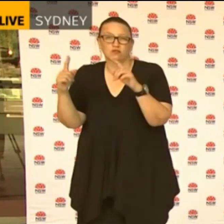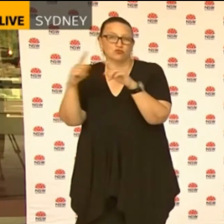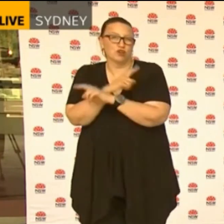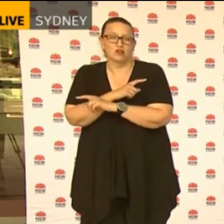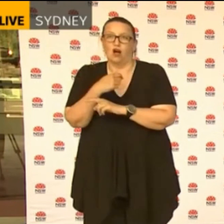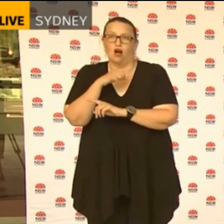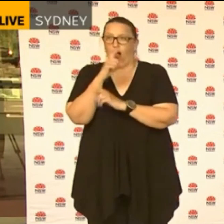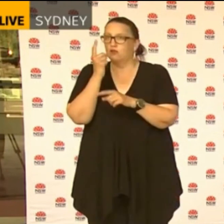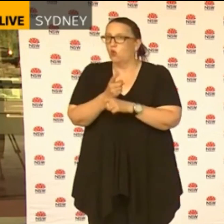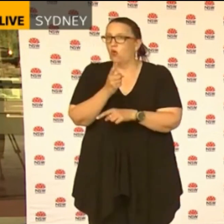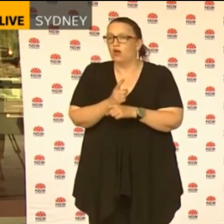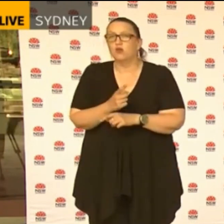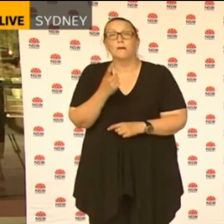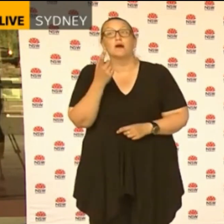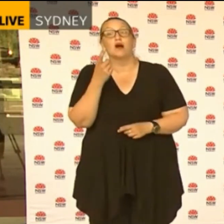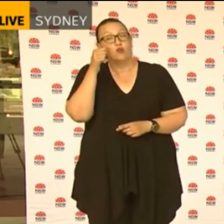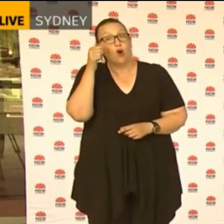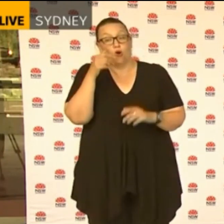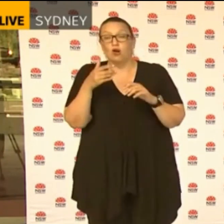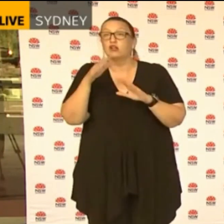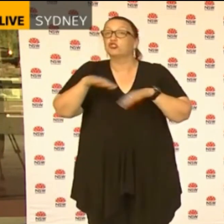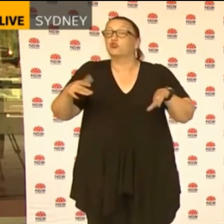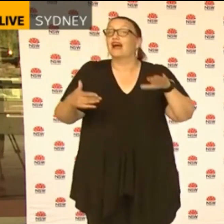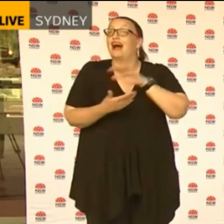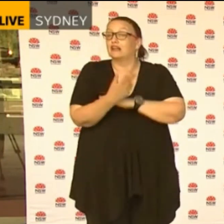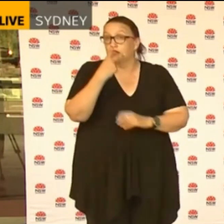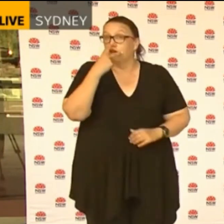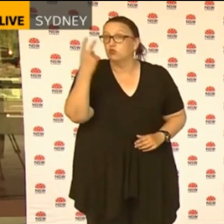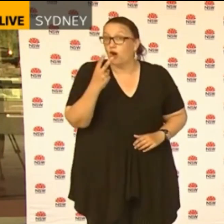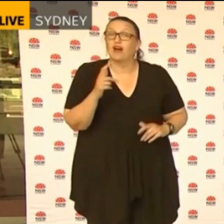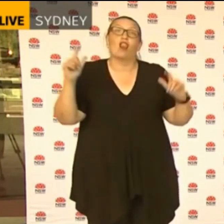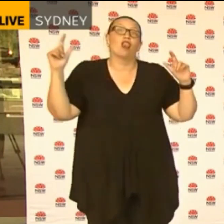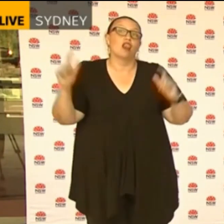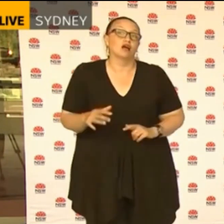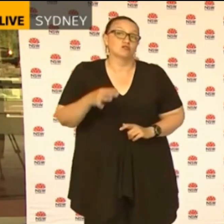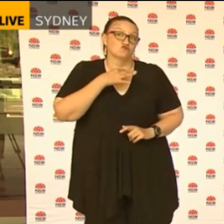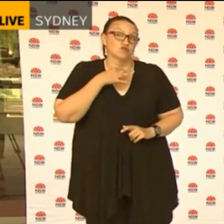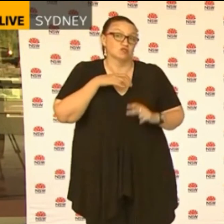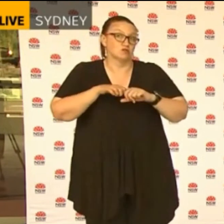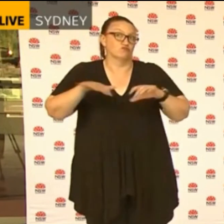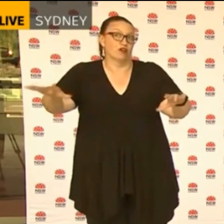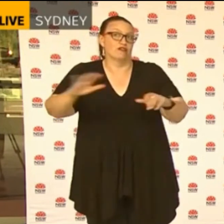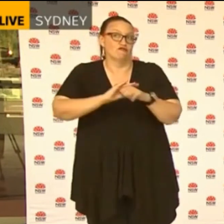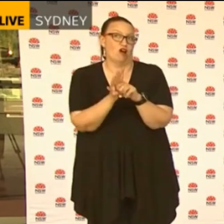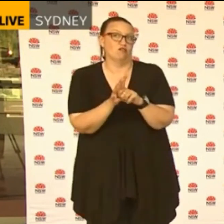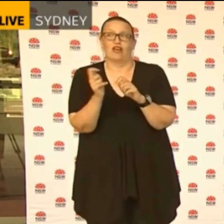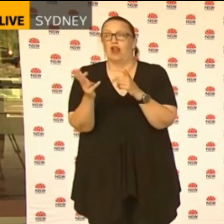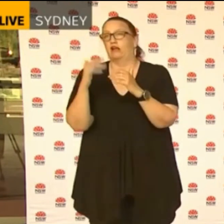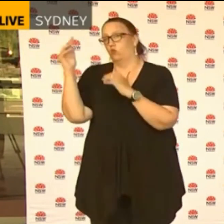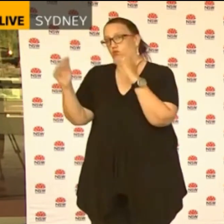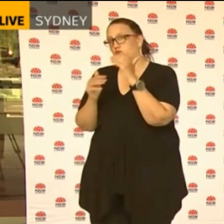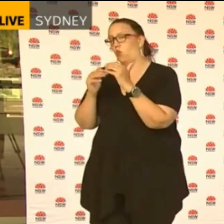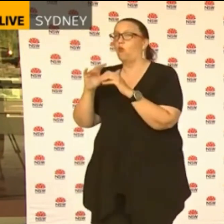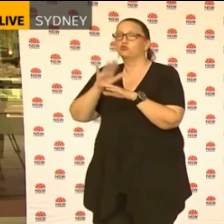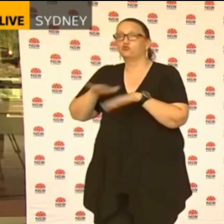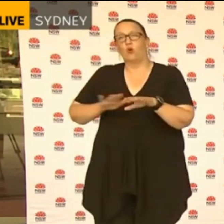without being too specific, children under 12 pose less of a risk than anybody else in spreading the virus, so at the very least we'd be looking at that. But there are a whole